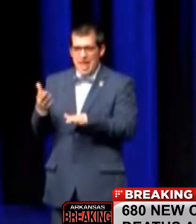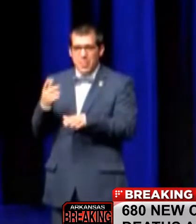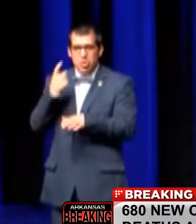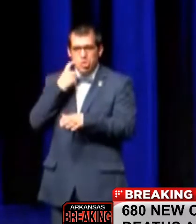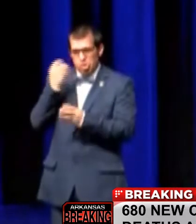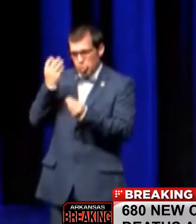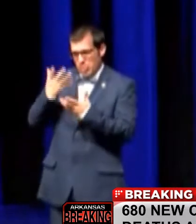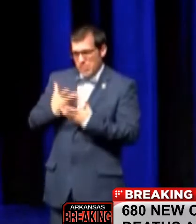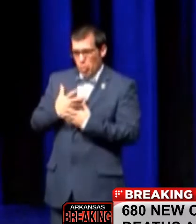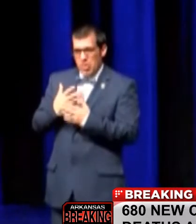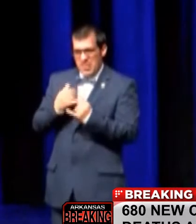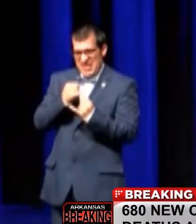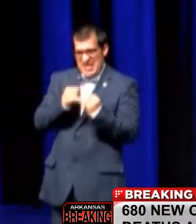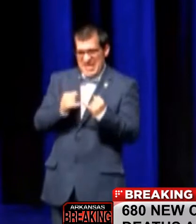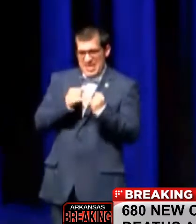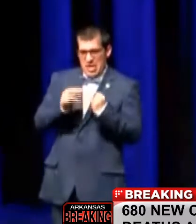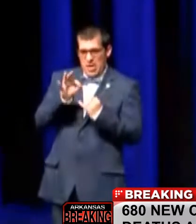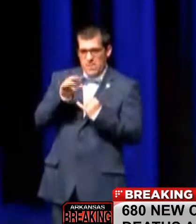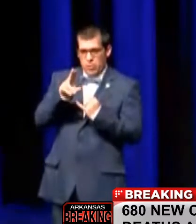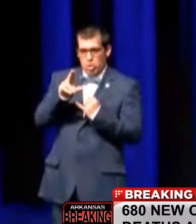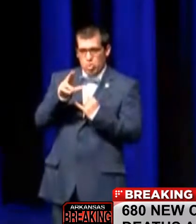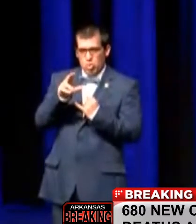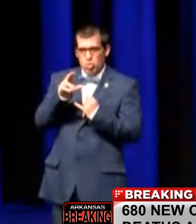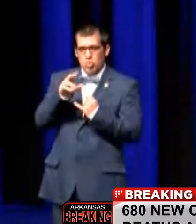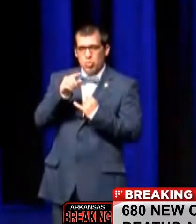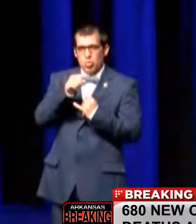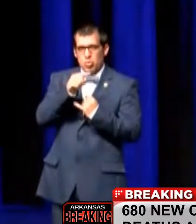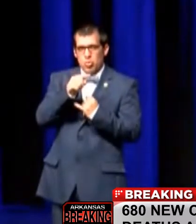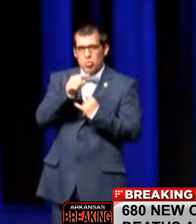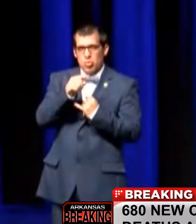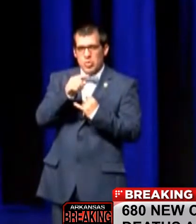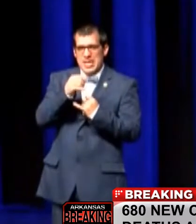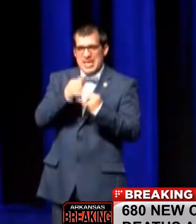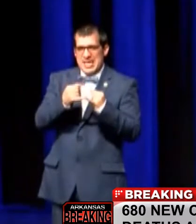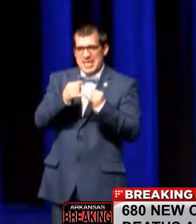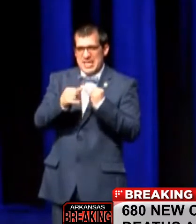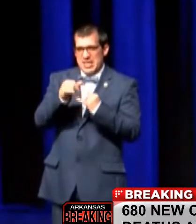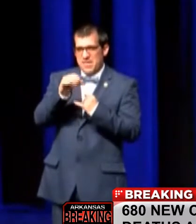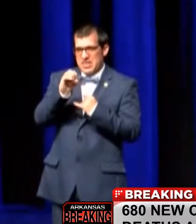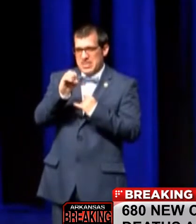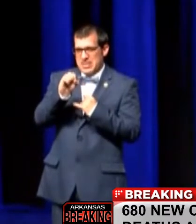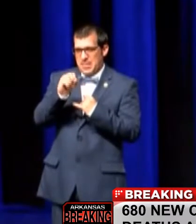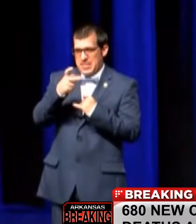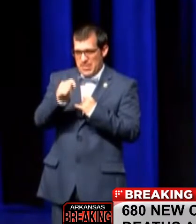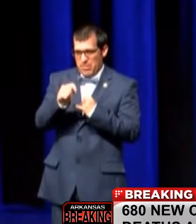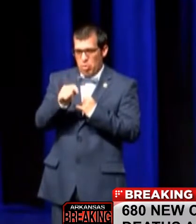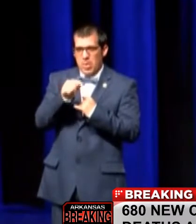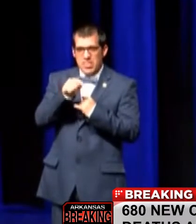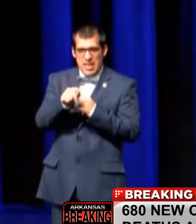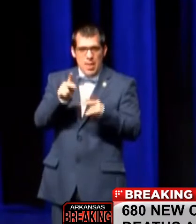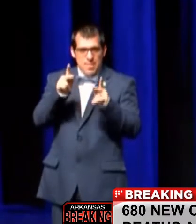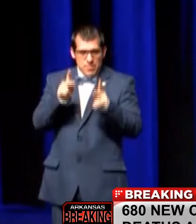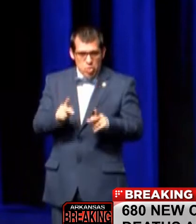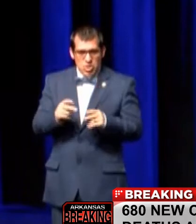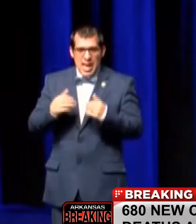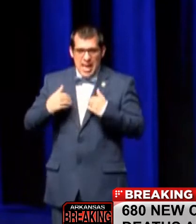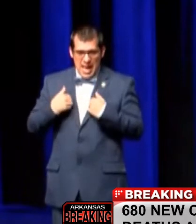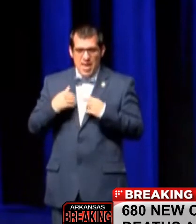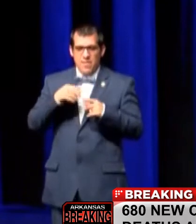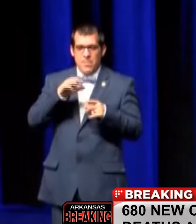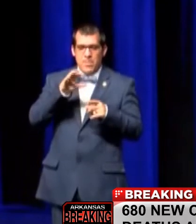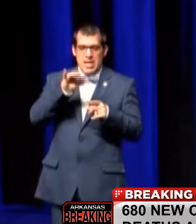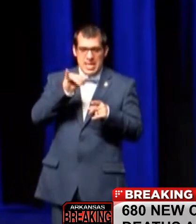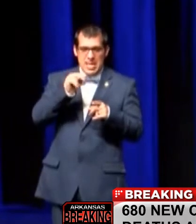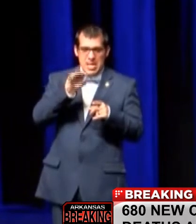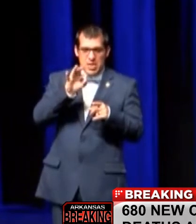end of the flu season, which ended at toward the end of September. That person had both